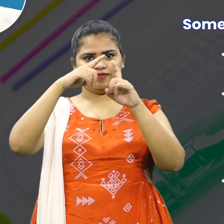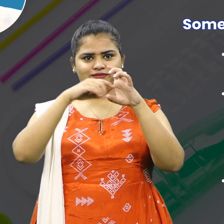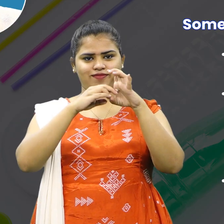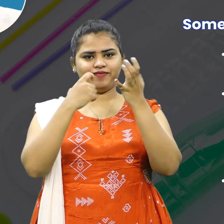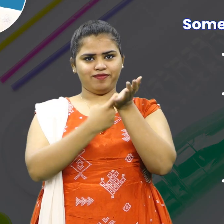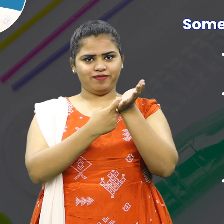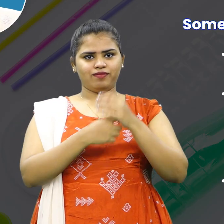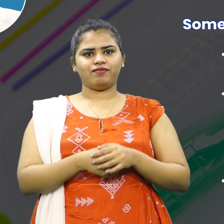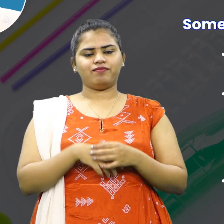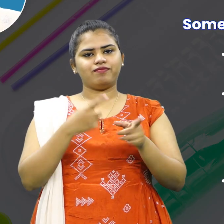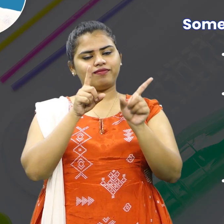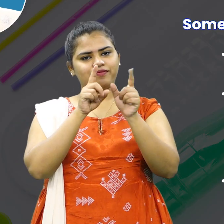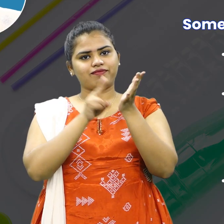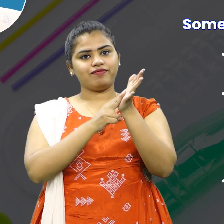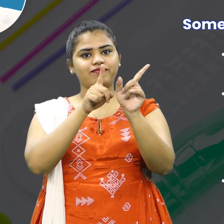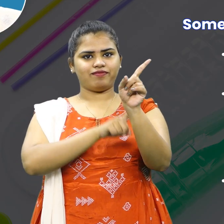nylon.